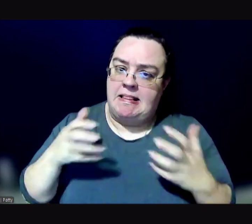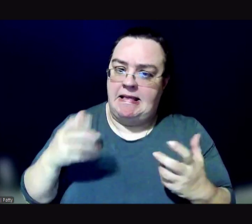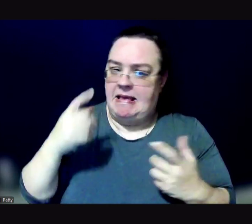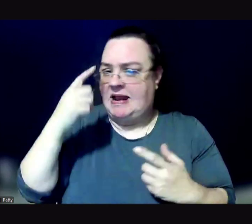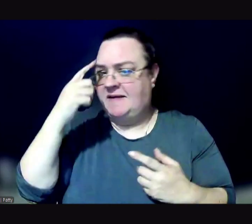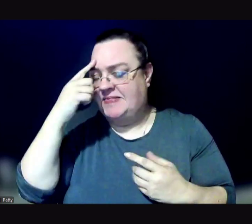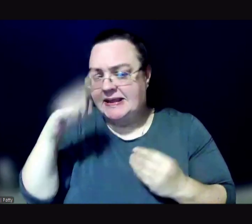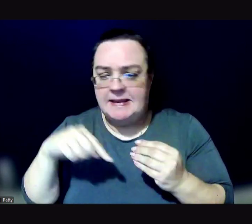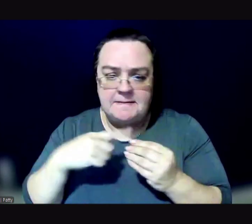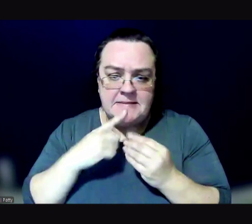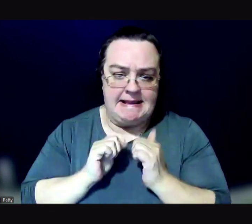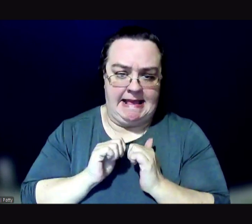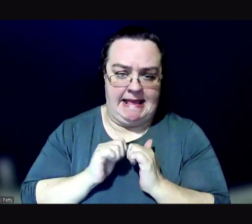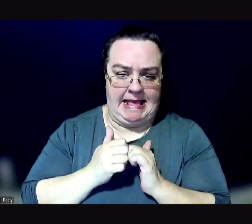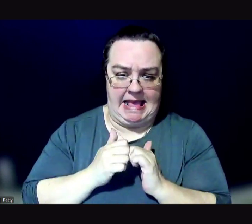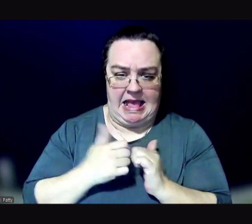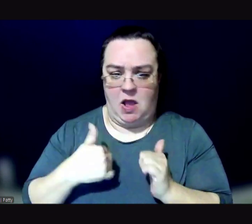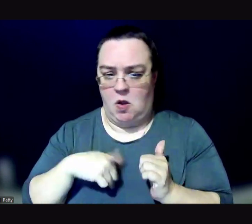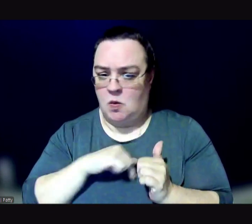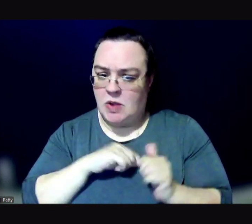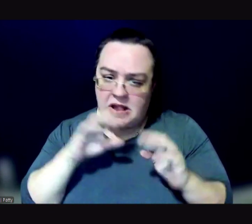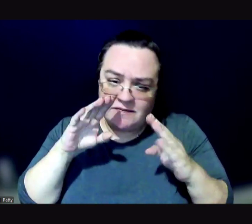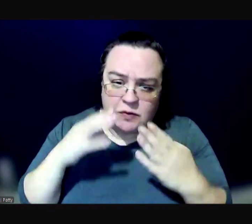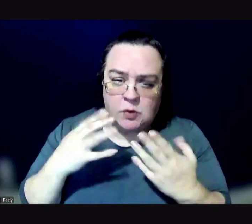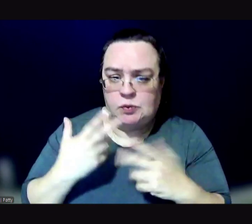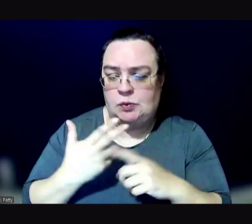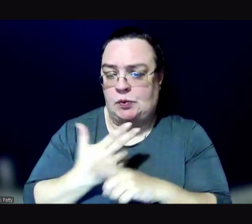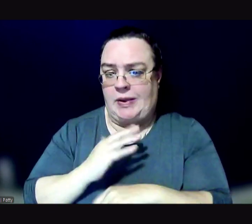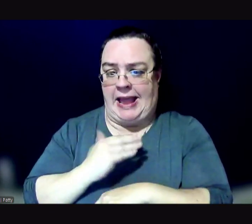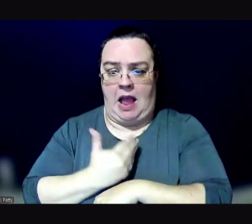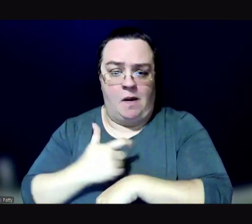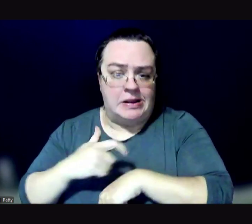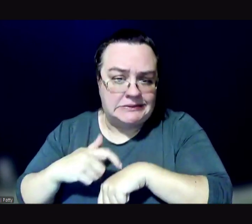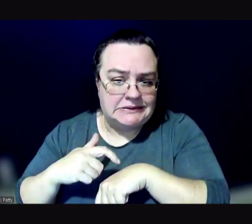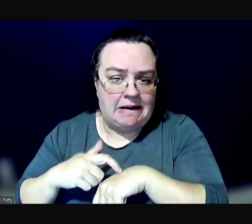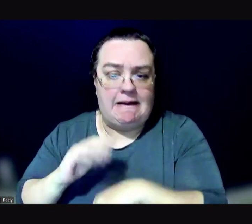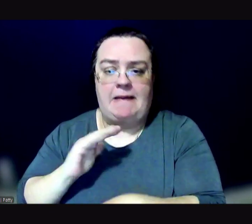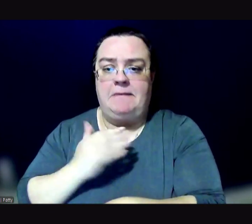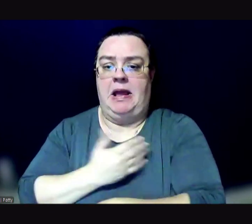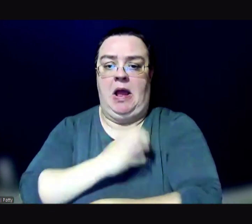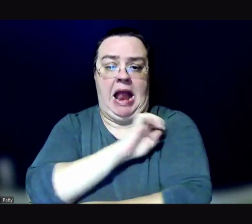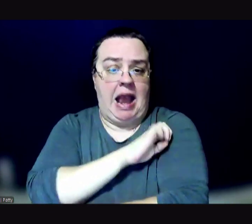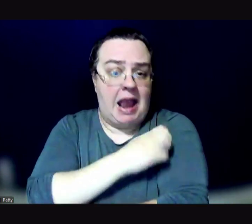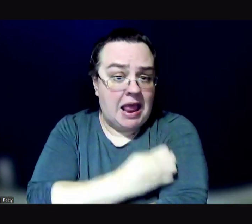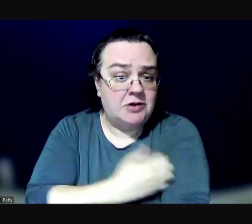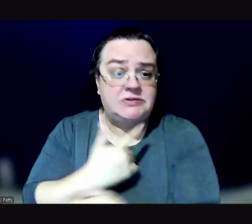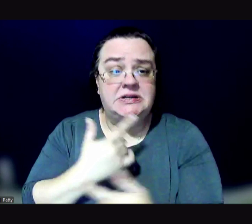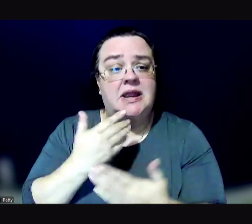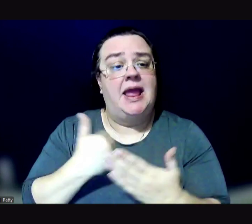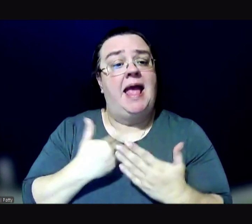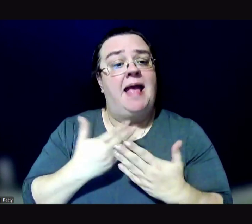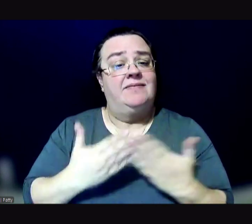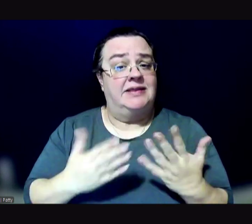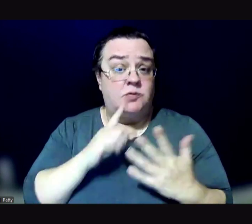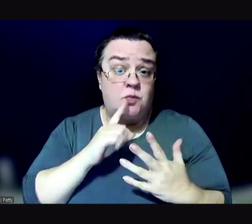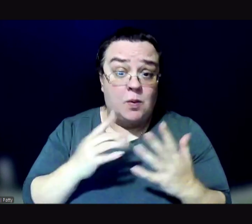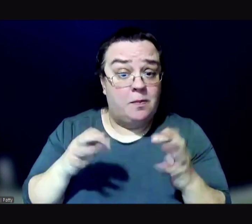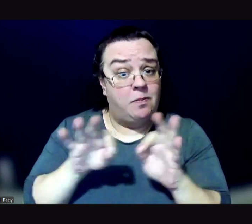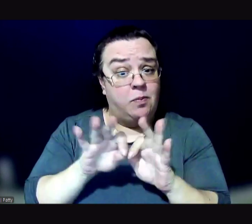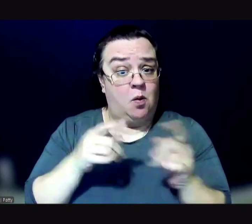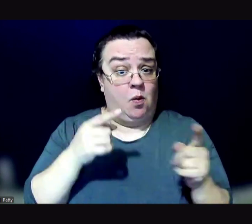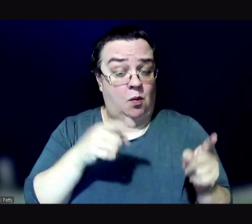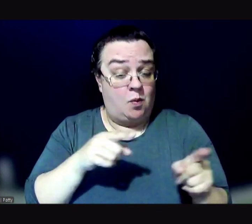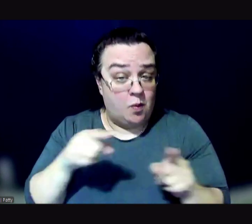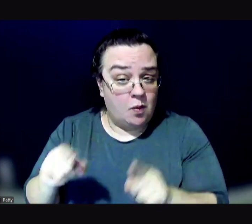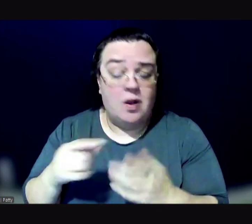how we're using our time and energy and how there are important things happening. And I think if we think about